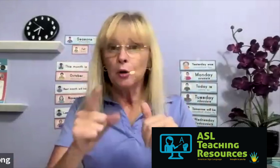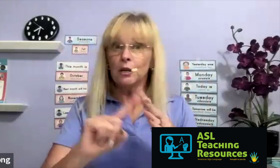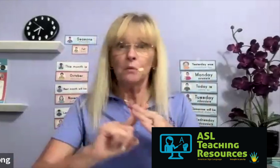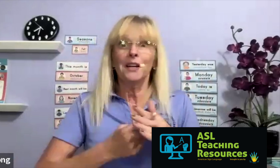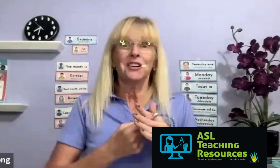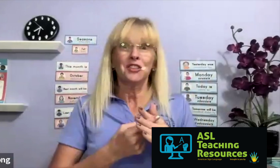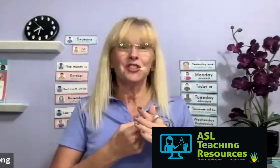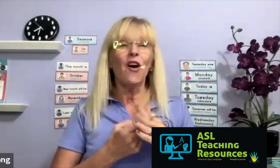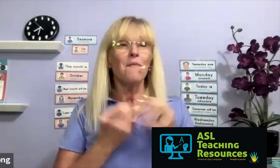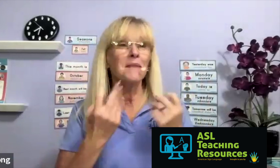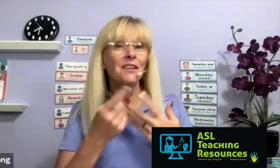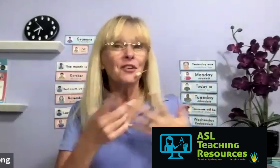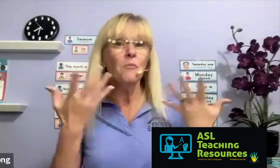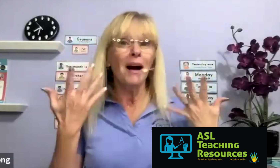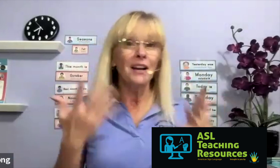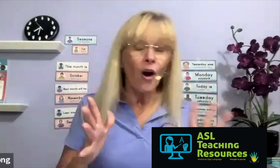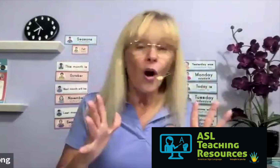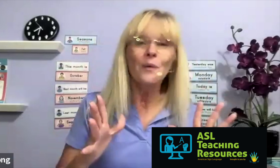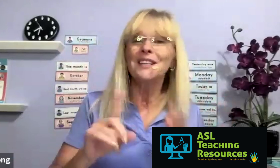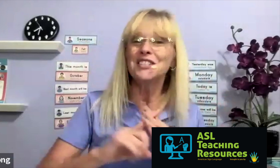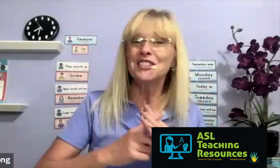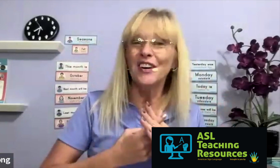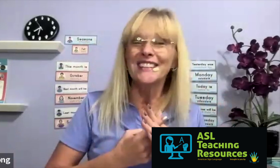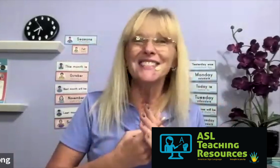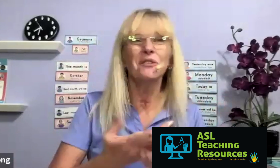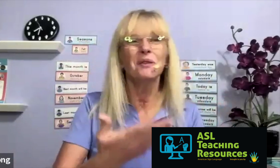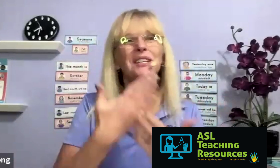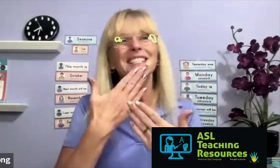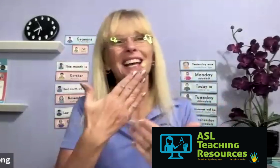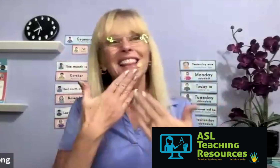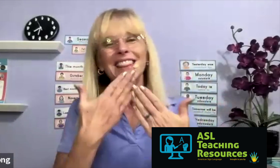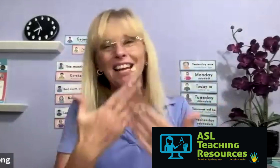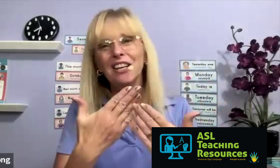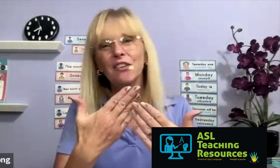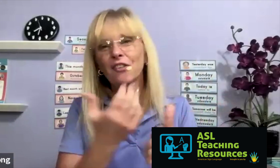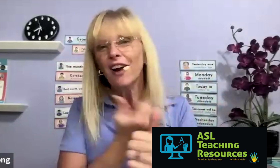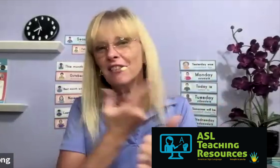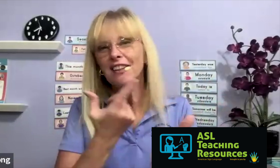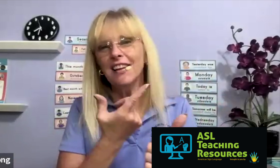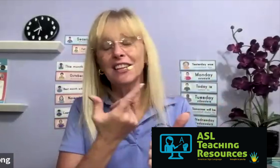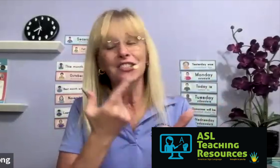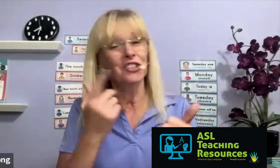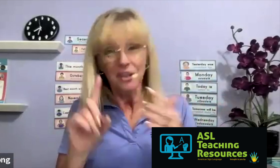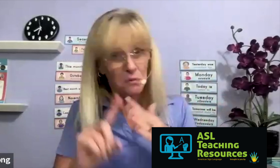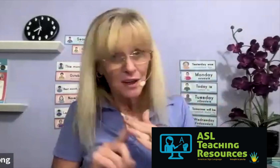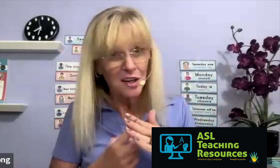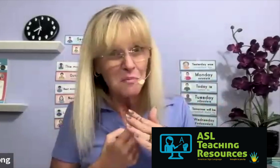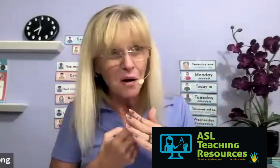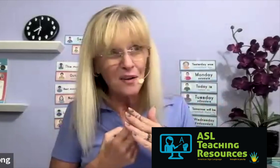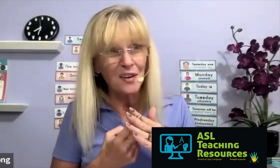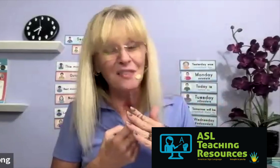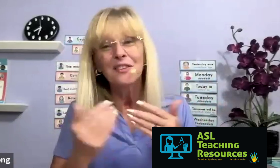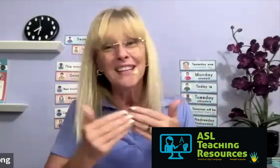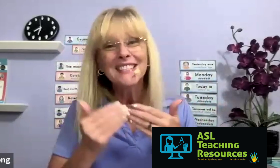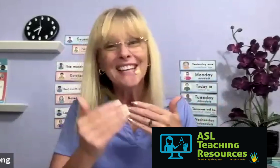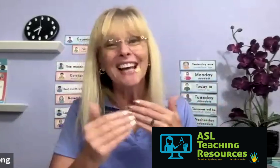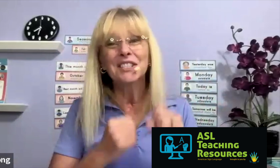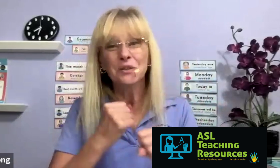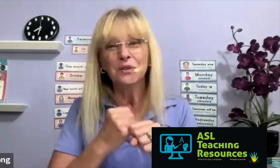getting ready to start. Many of you might have already started. So we want to say thank you for everything that you're getting ready to embark on for this next school